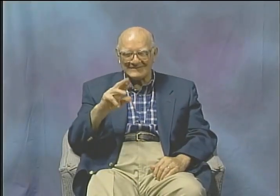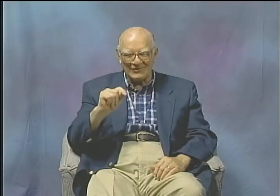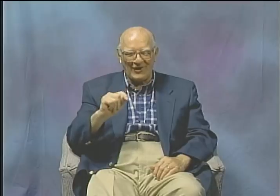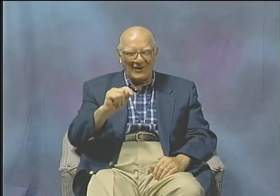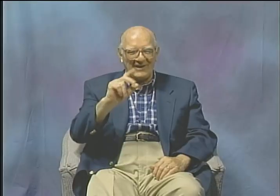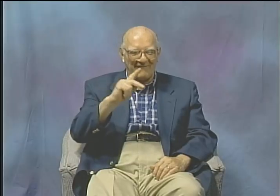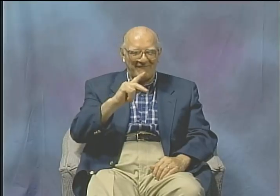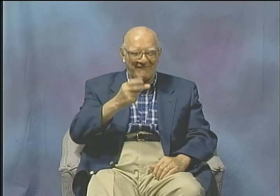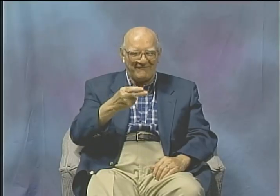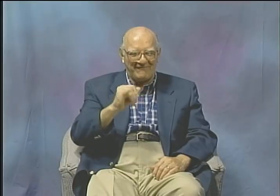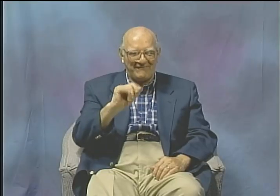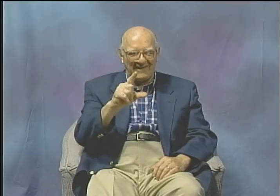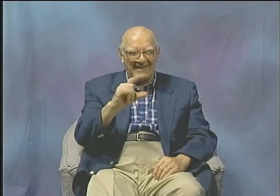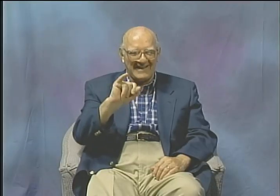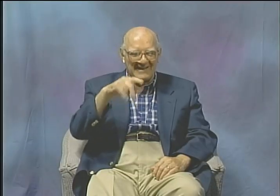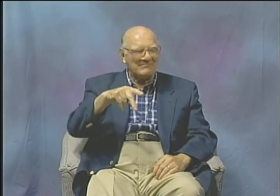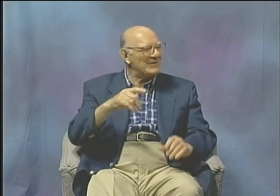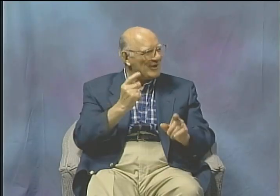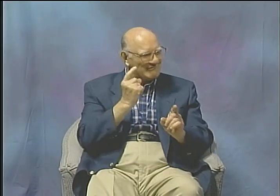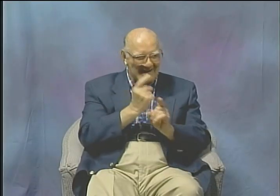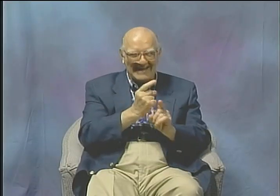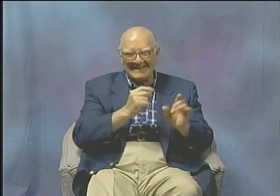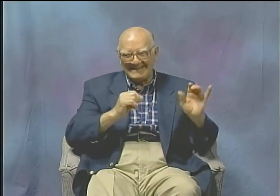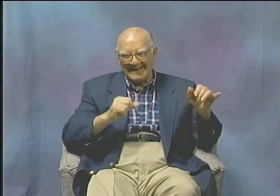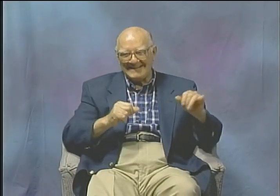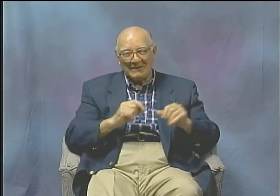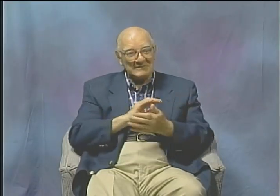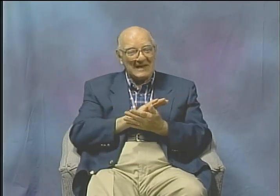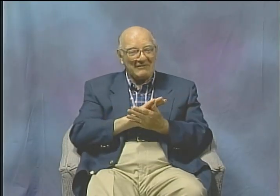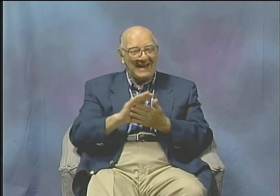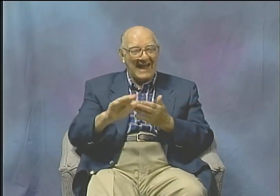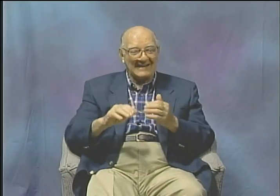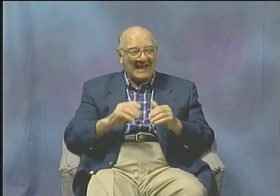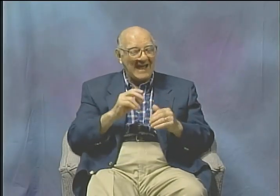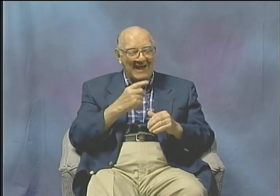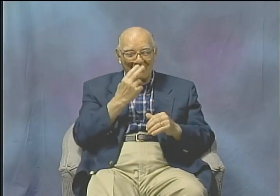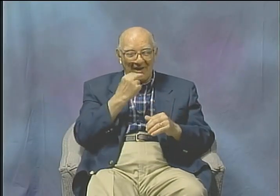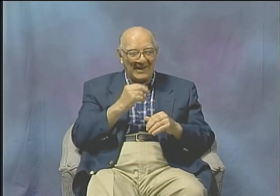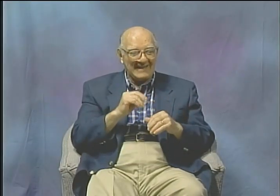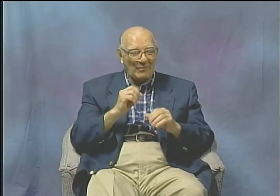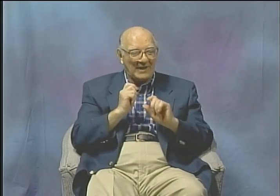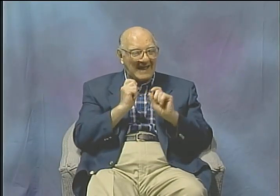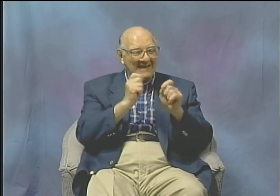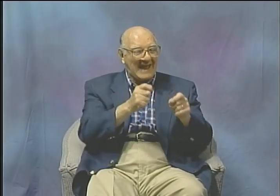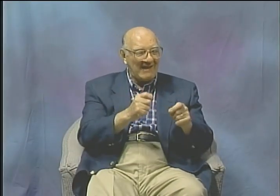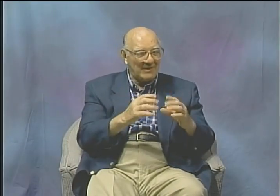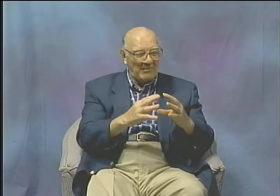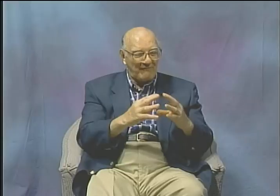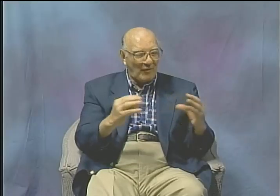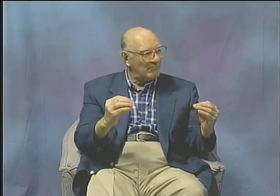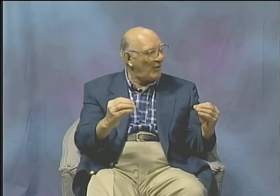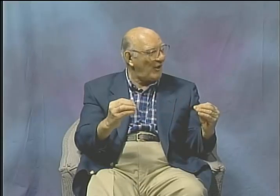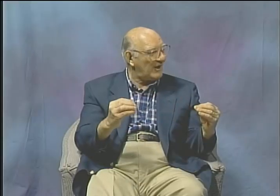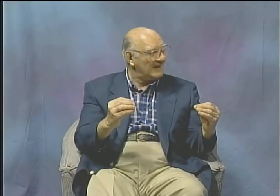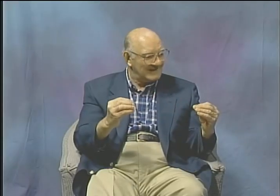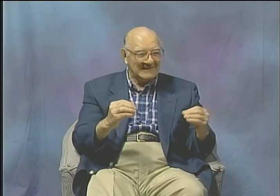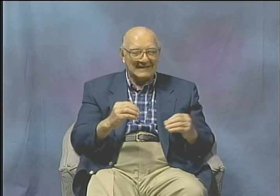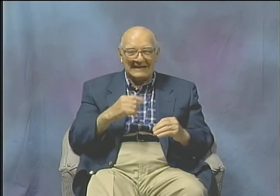Consort Philip, you're right. He was very nice. Funny, when they gave him a football, he